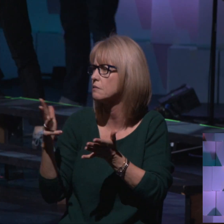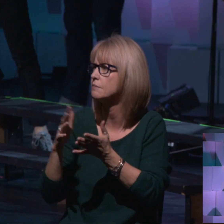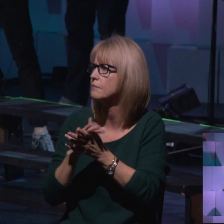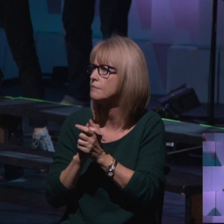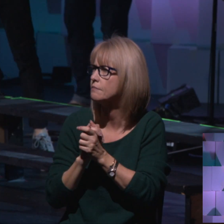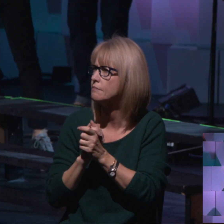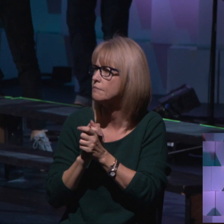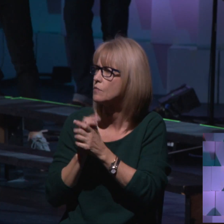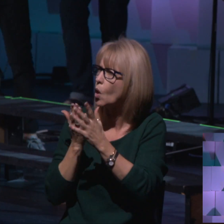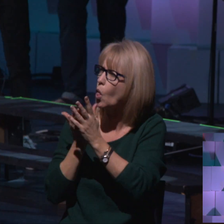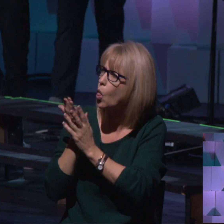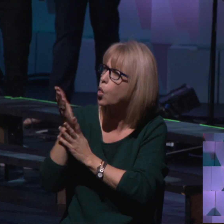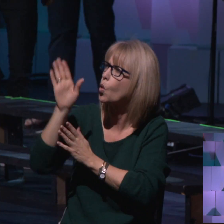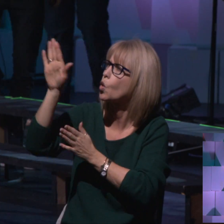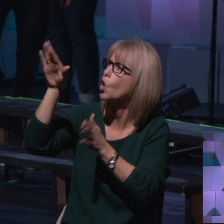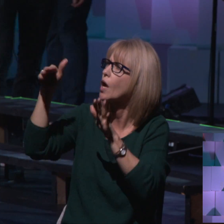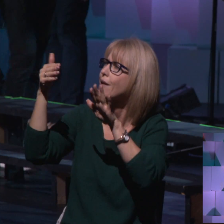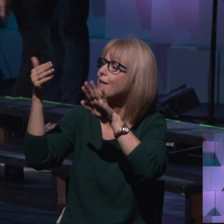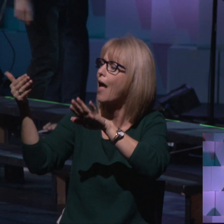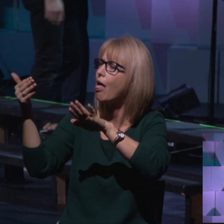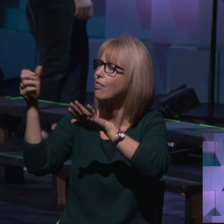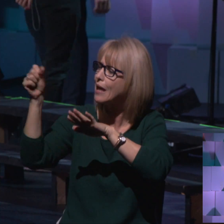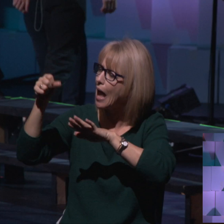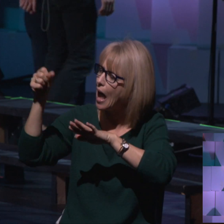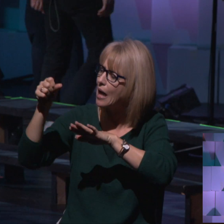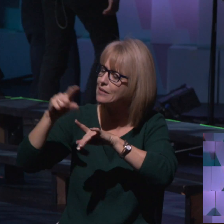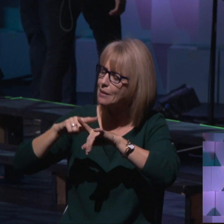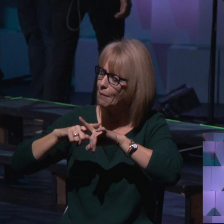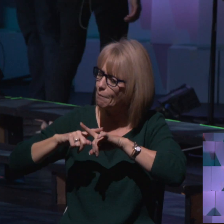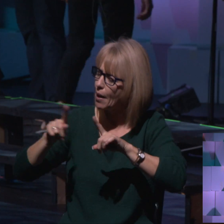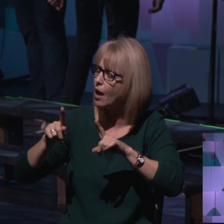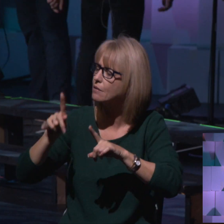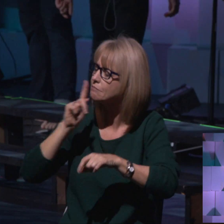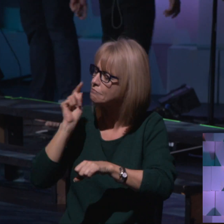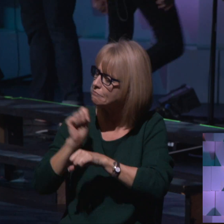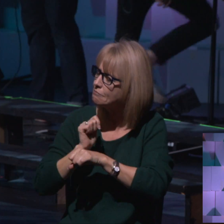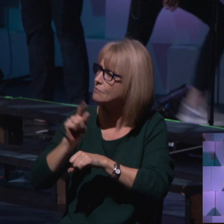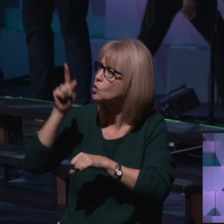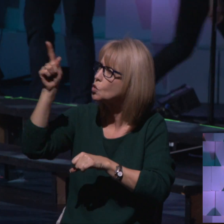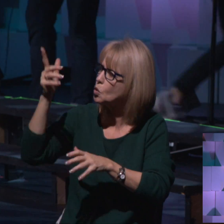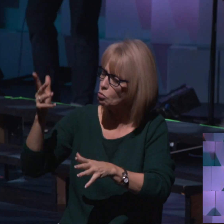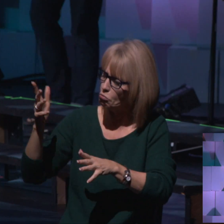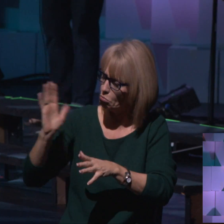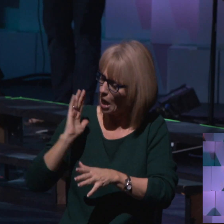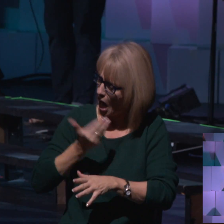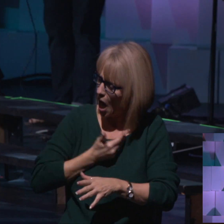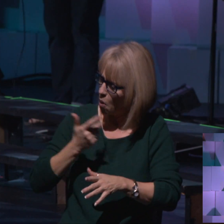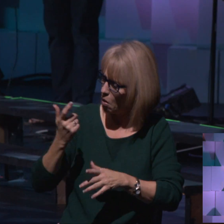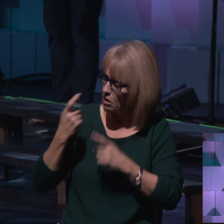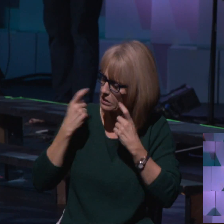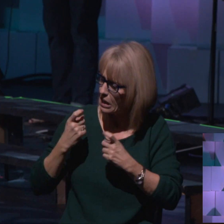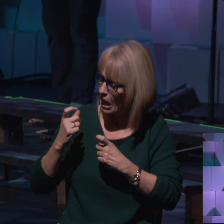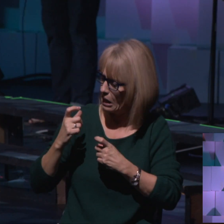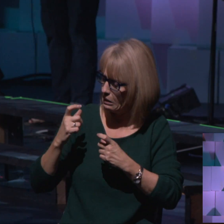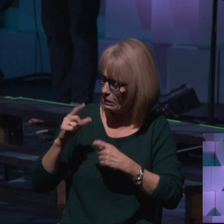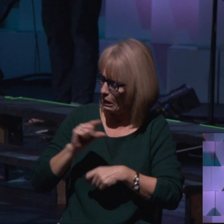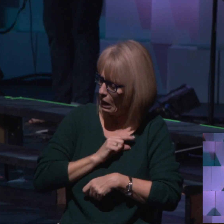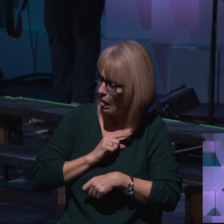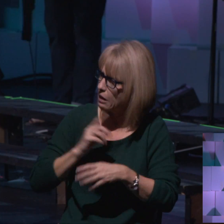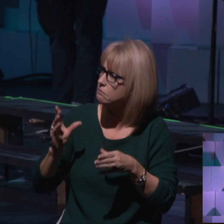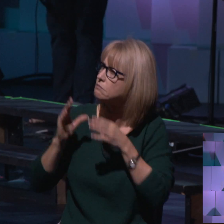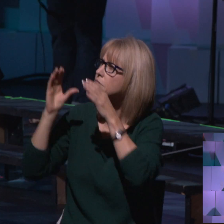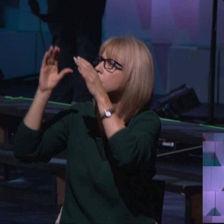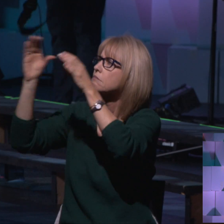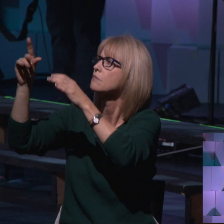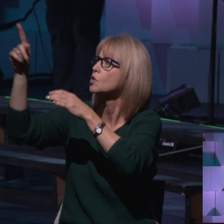Remember the death of Jesus, but we remember even more so the fact that he took all of our guilt and all of our shame and all of our punishment, and he paid it for